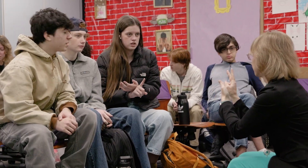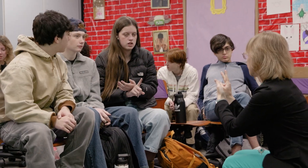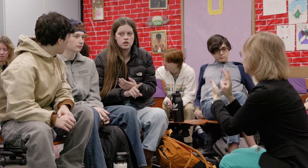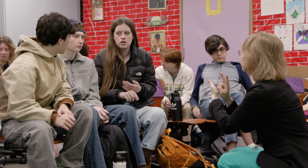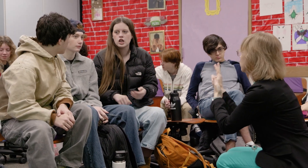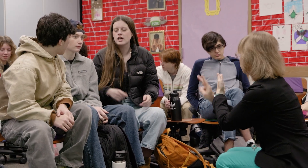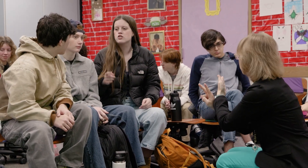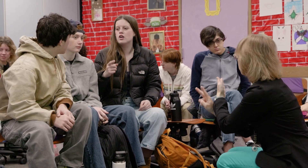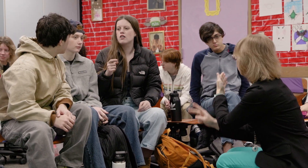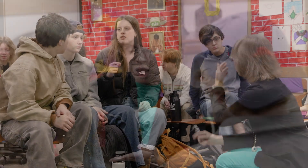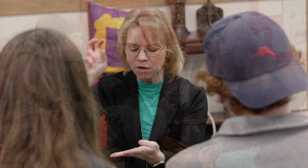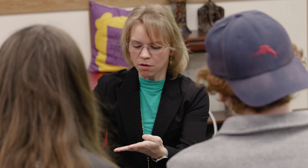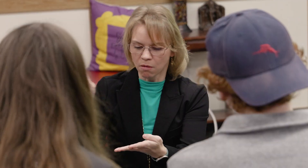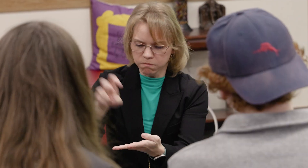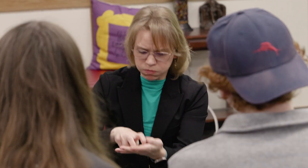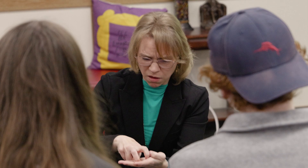fun as well, and this Friedli makes it really fun.